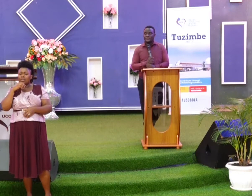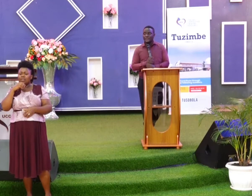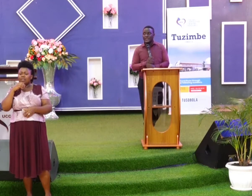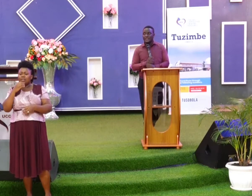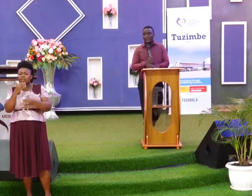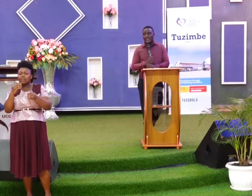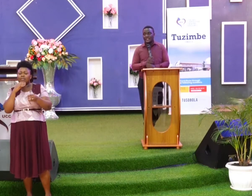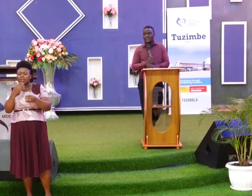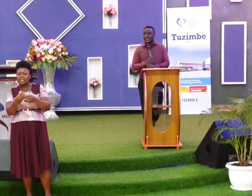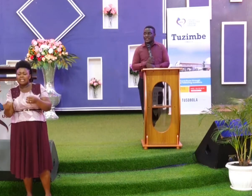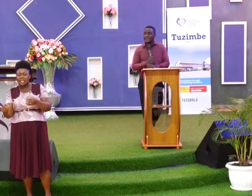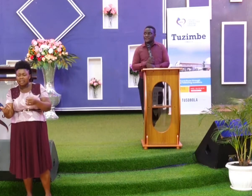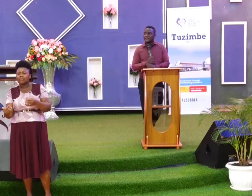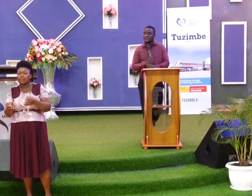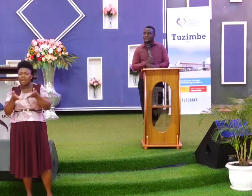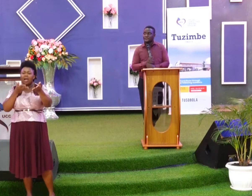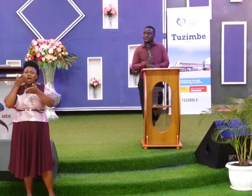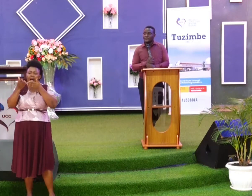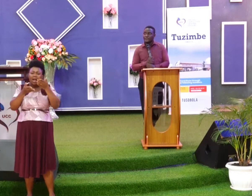the rich men were enjoying.